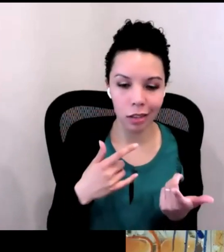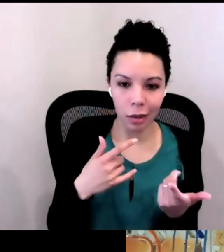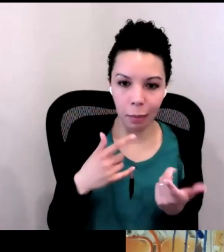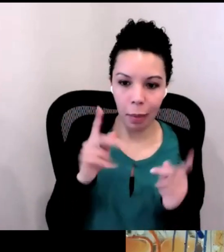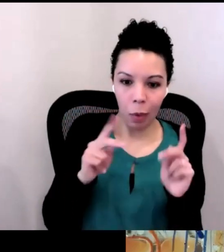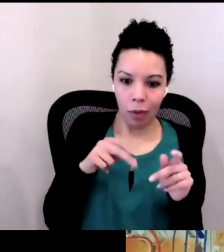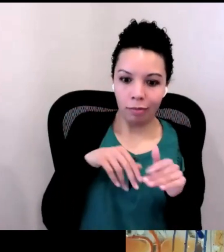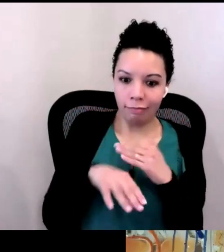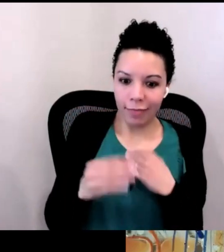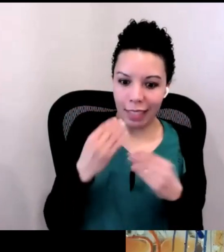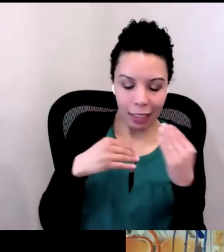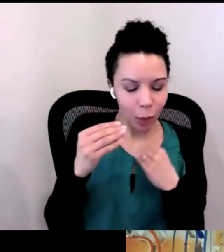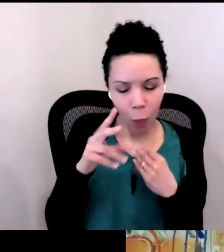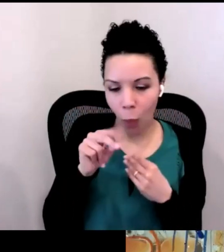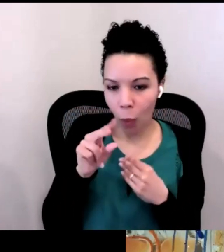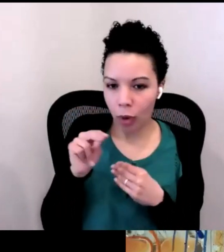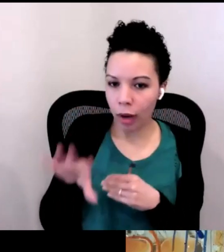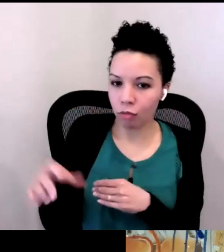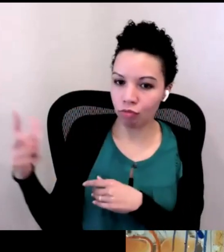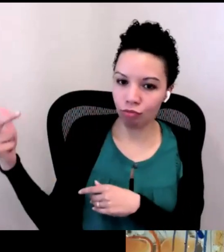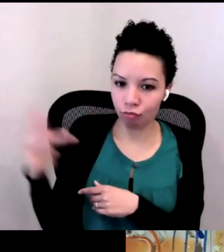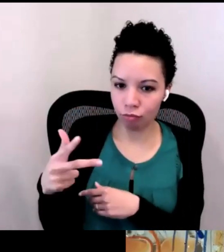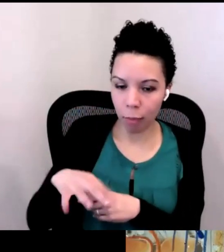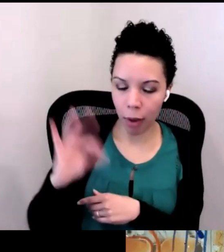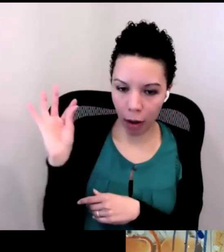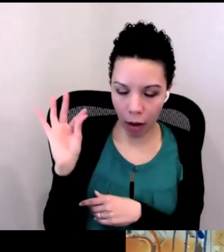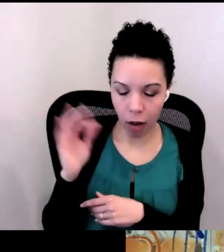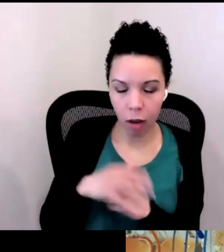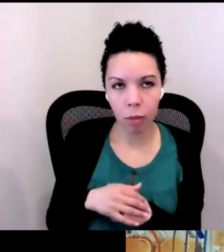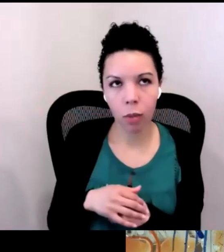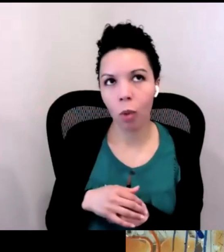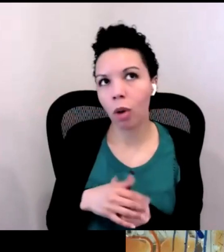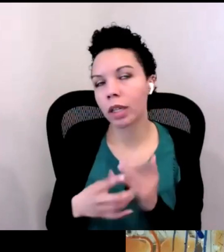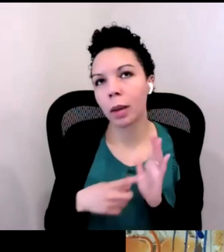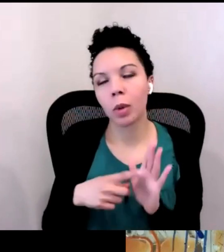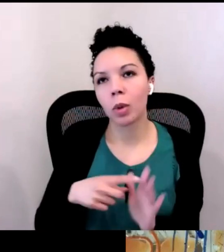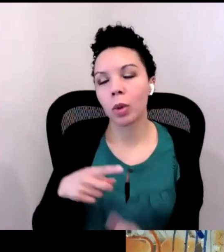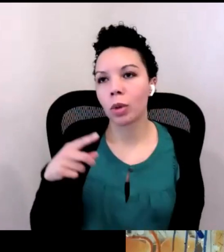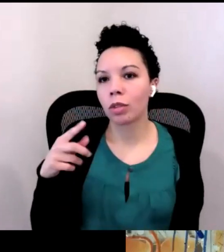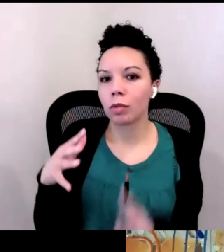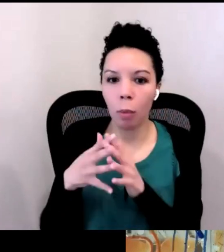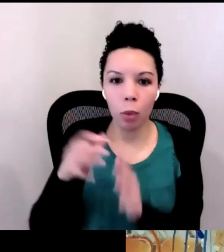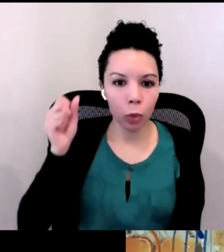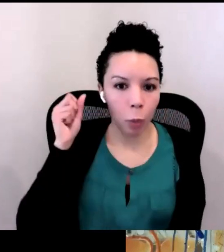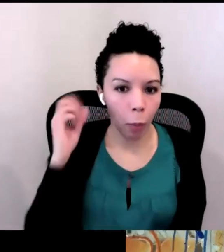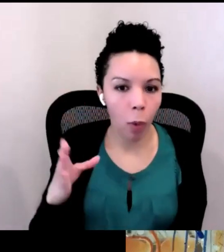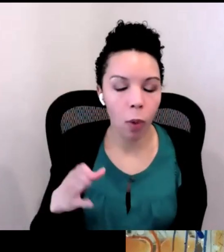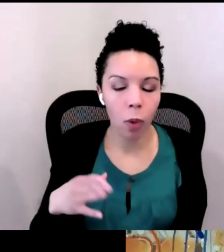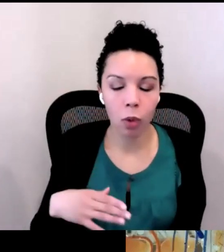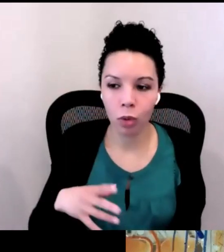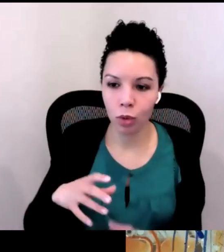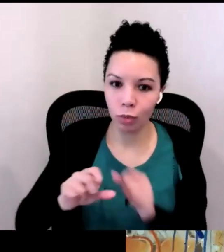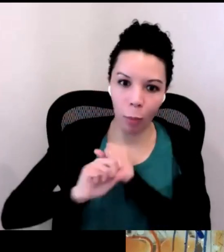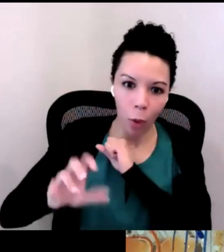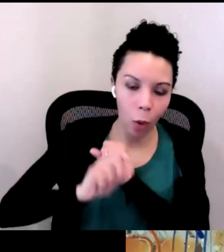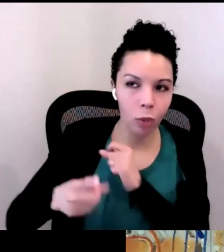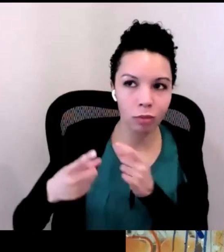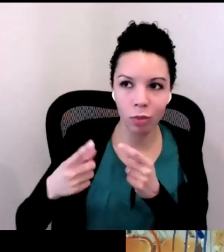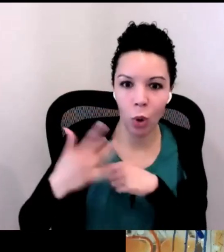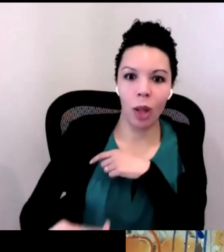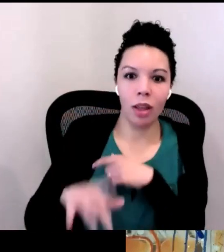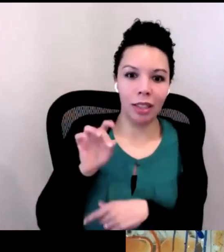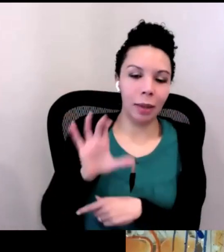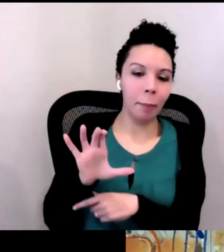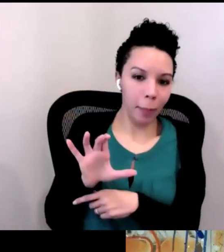Super Bowl, you start promoting in December. So knowing that you're ahead of big specials and making sure that